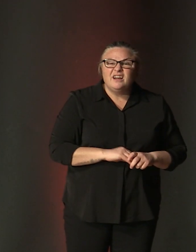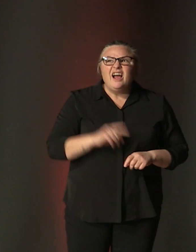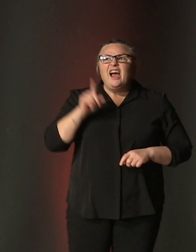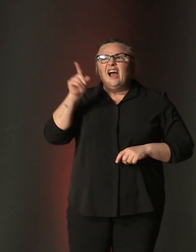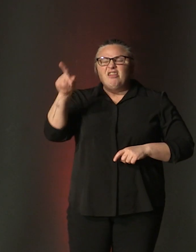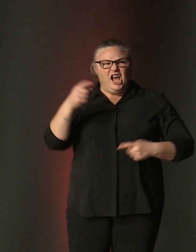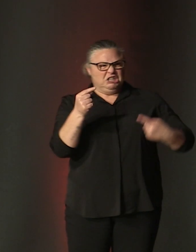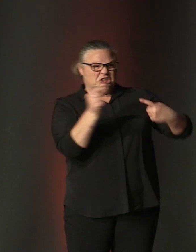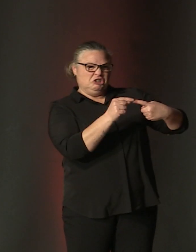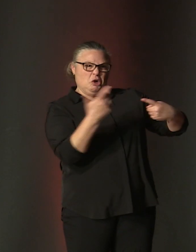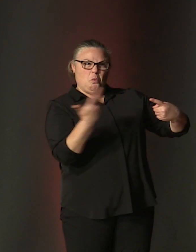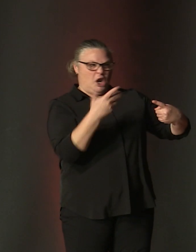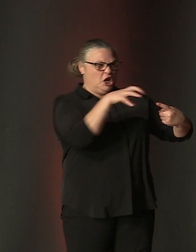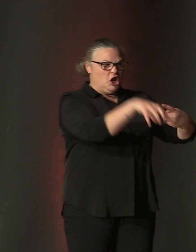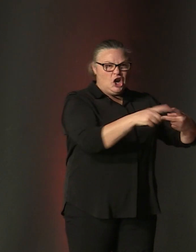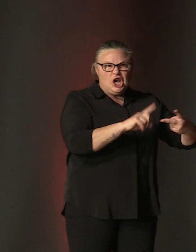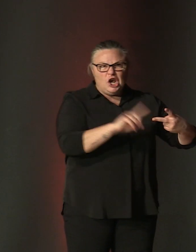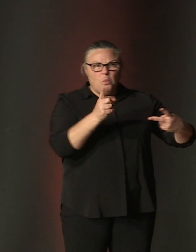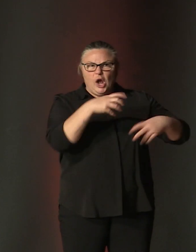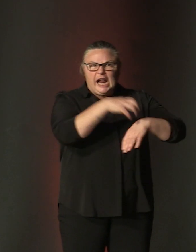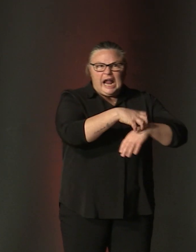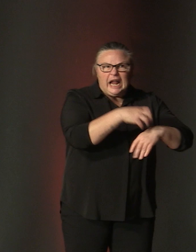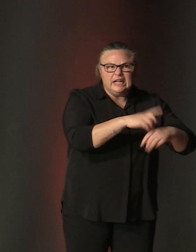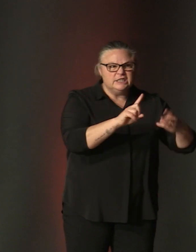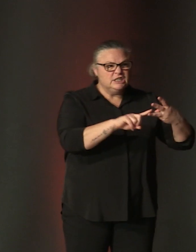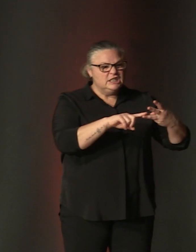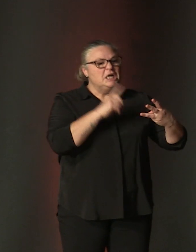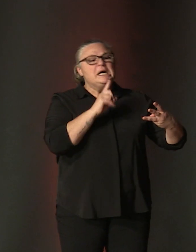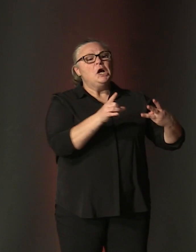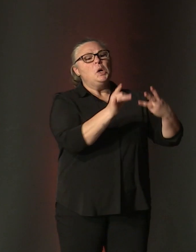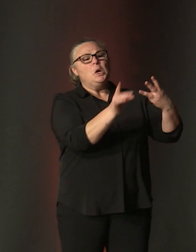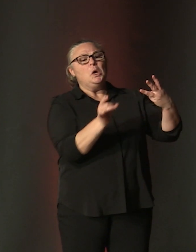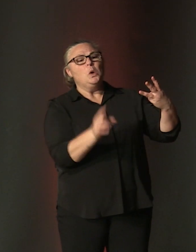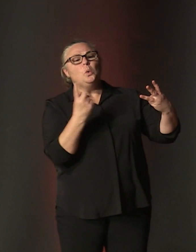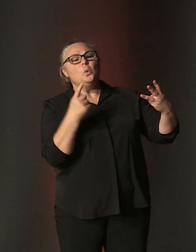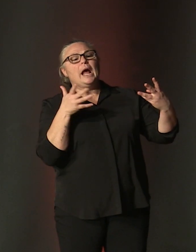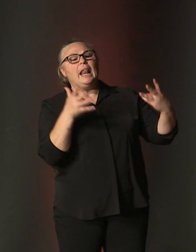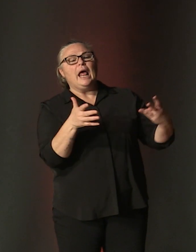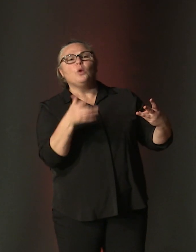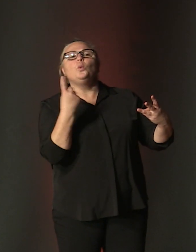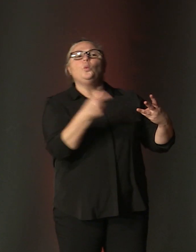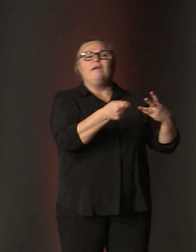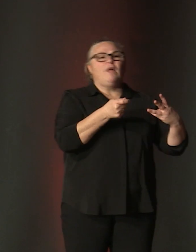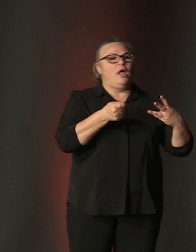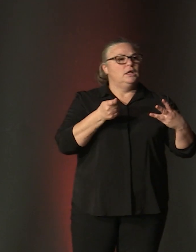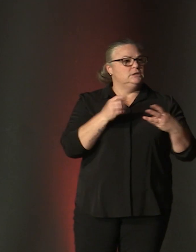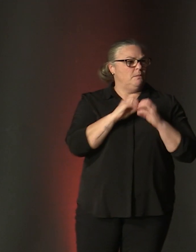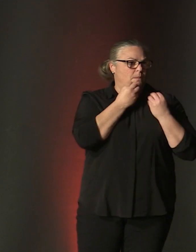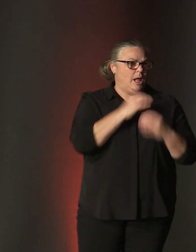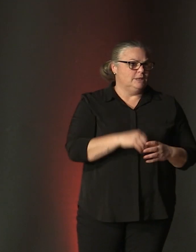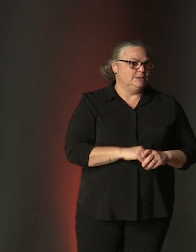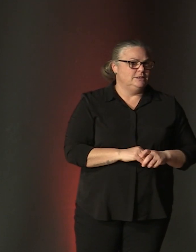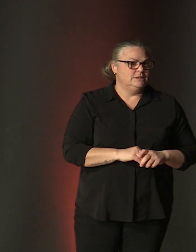decide where it's going to be. They decide what kind of cake you're going to have. They decide who is allowed to be invited, who is not allowed to be